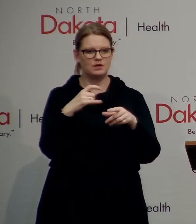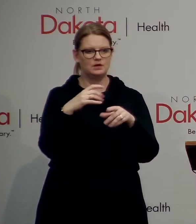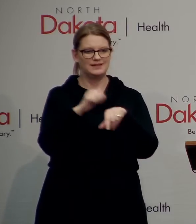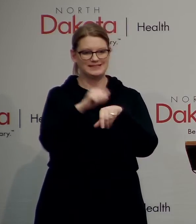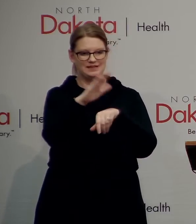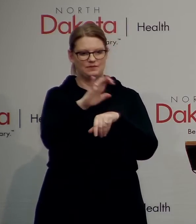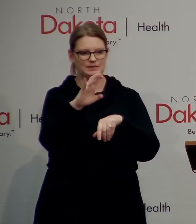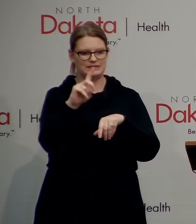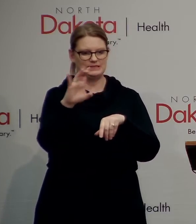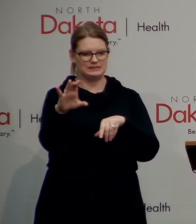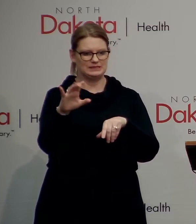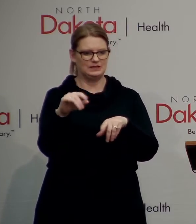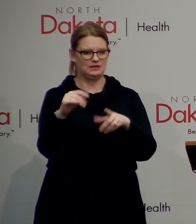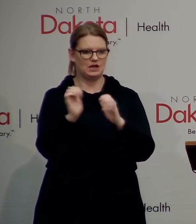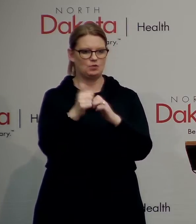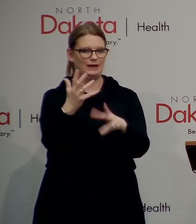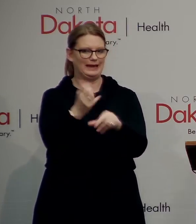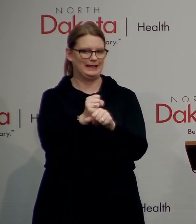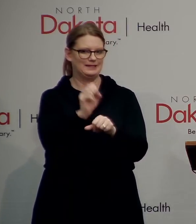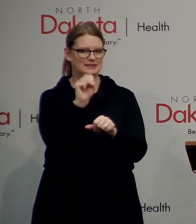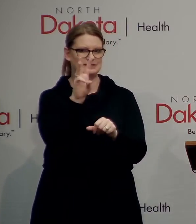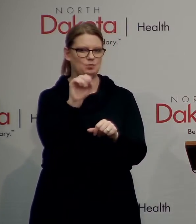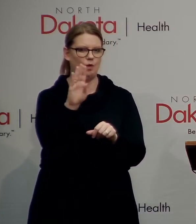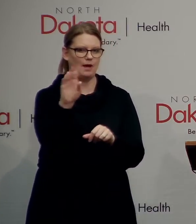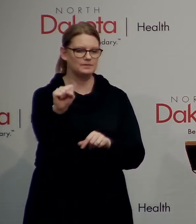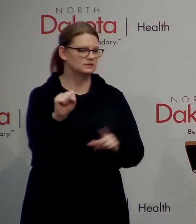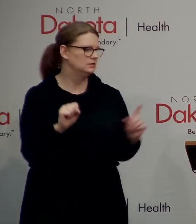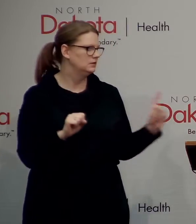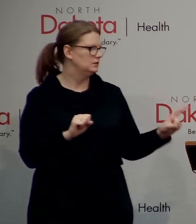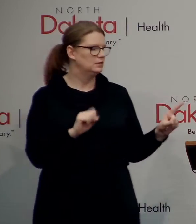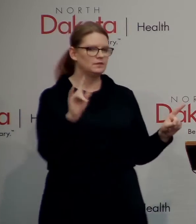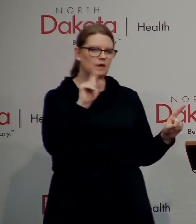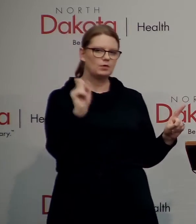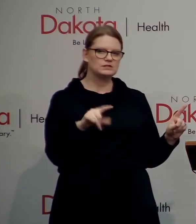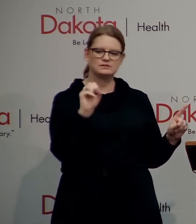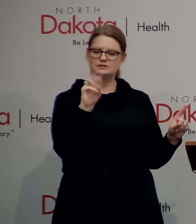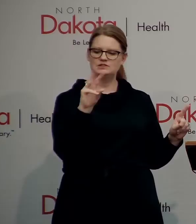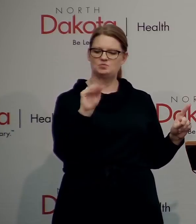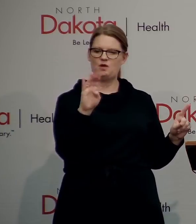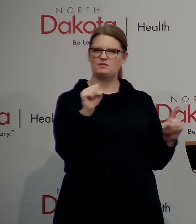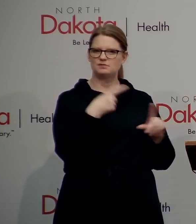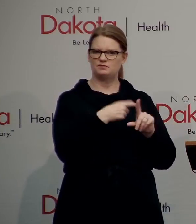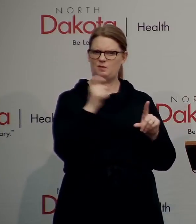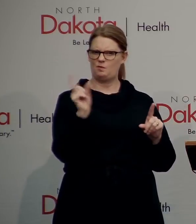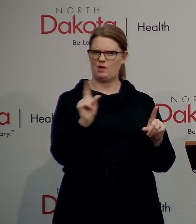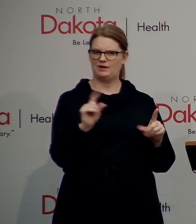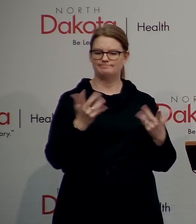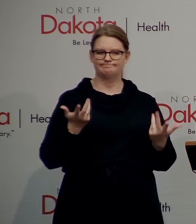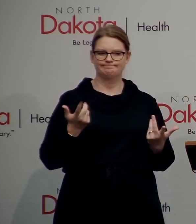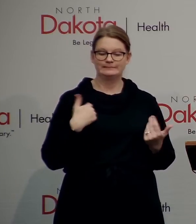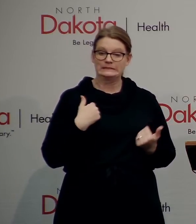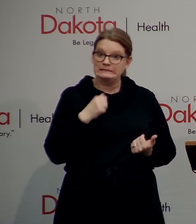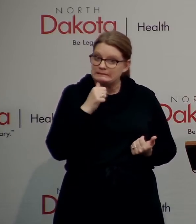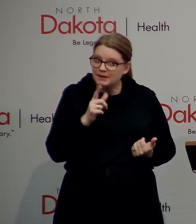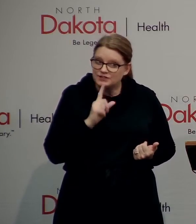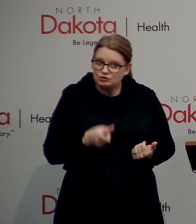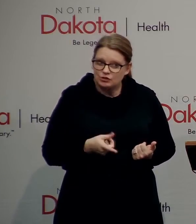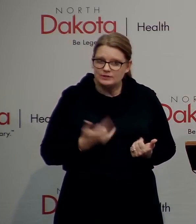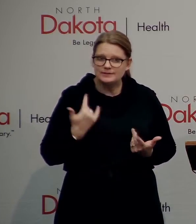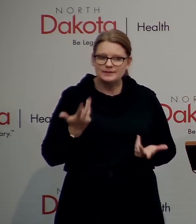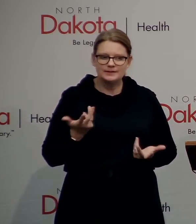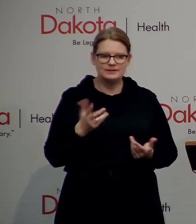here? Or how do we get them? So the question is, where do these swabs come from? I can't say for sure, but